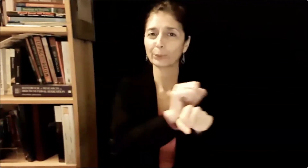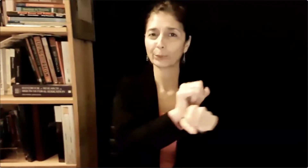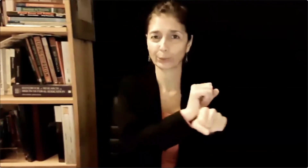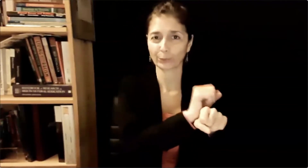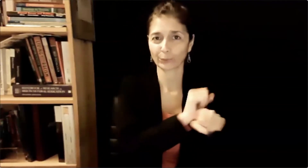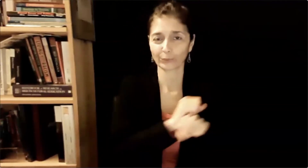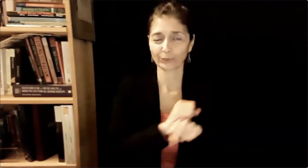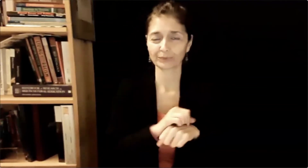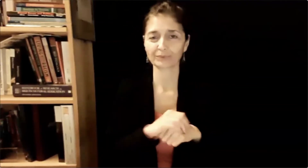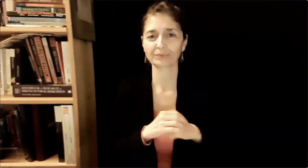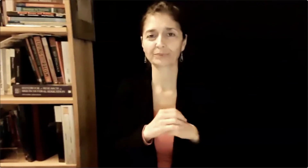After that, I worked,